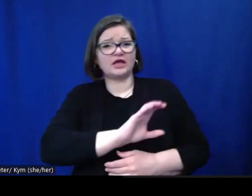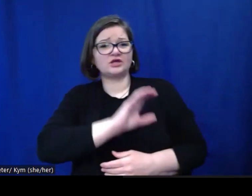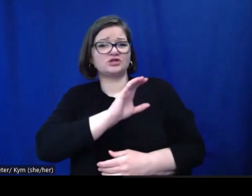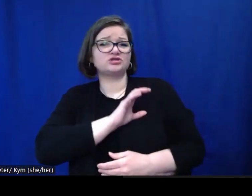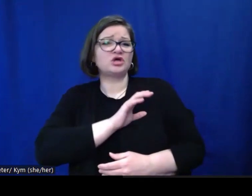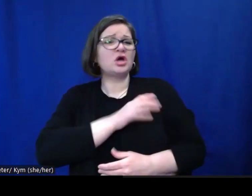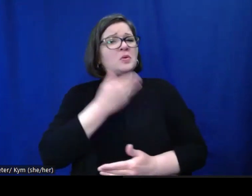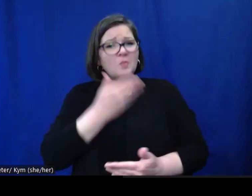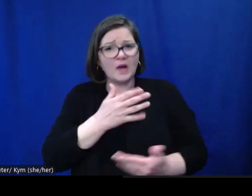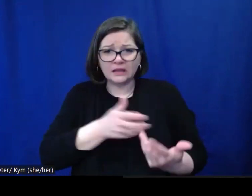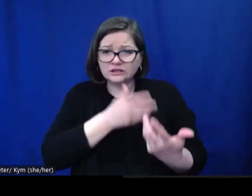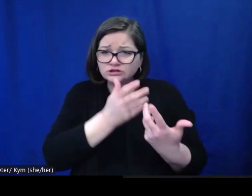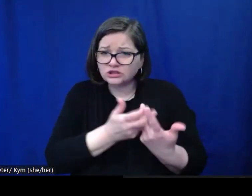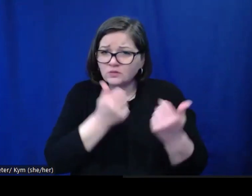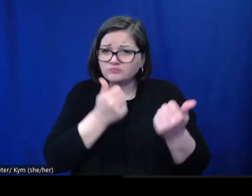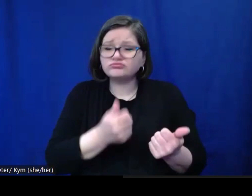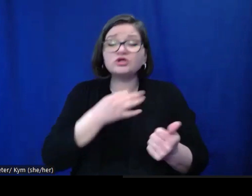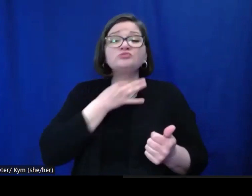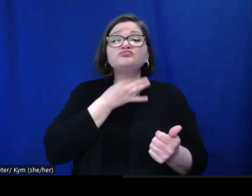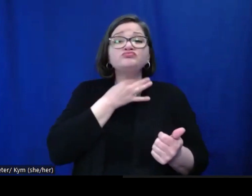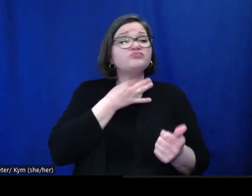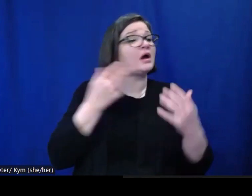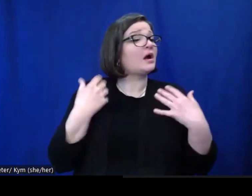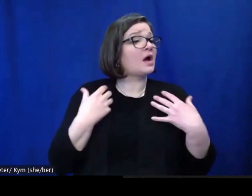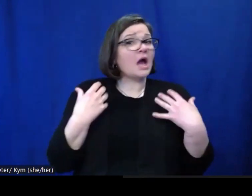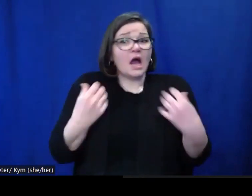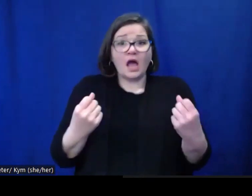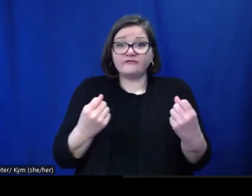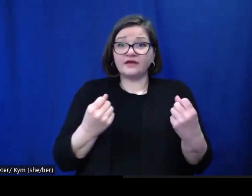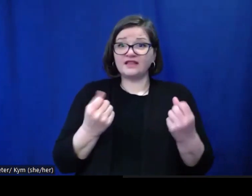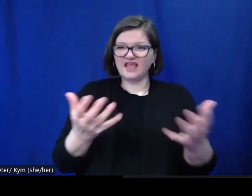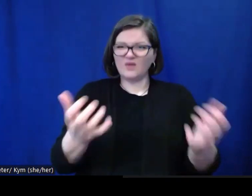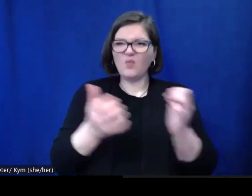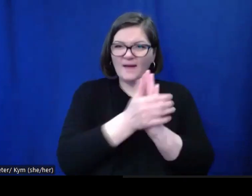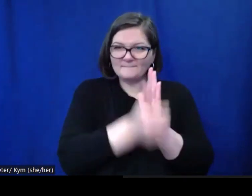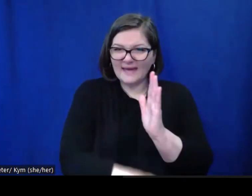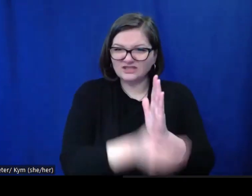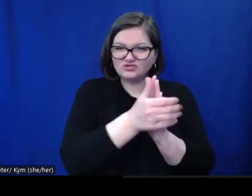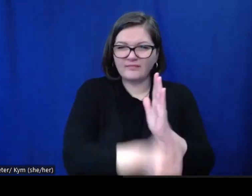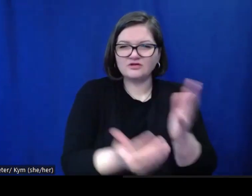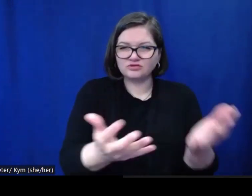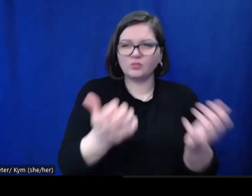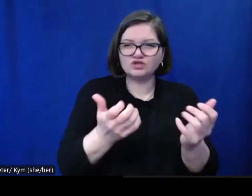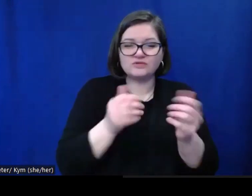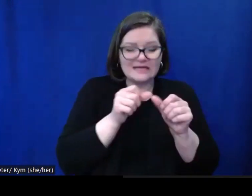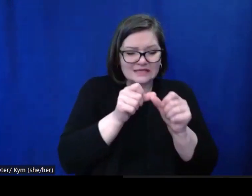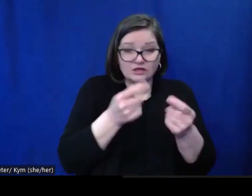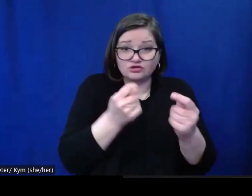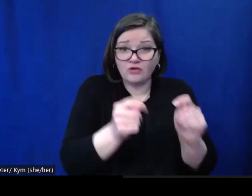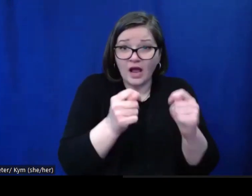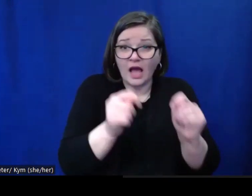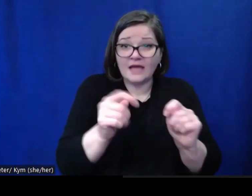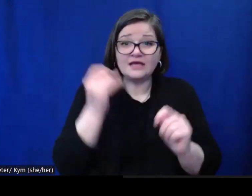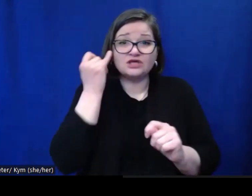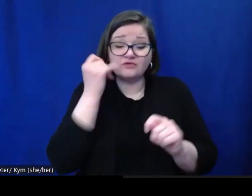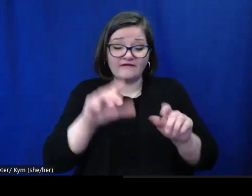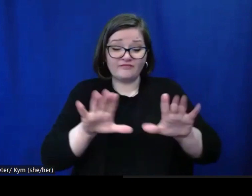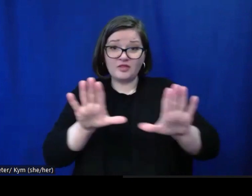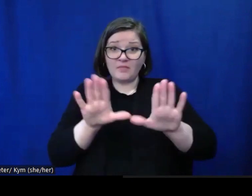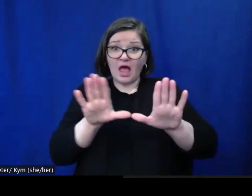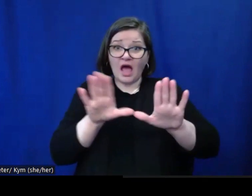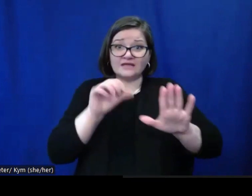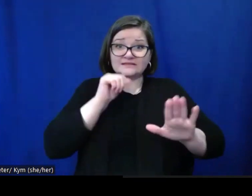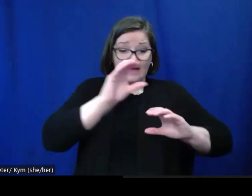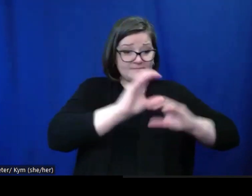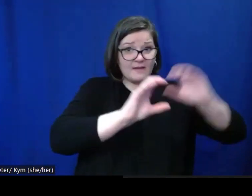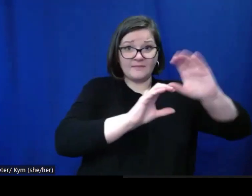well-adjustment, curious, confident. They seek mastery, so they keep trying. So if I didn't put the blocks together, it's okay. They